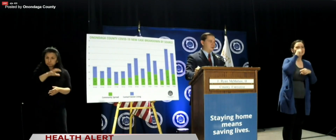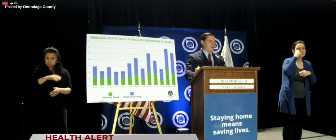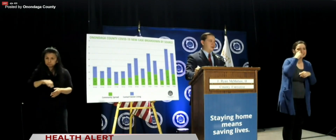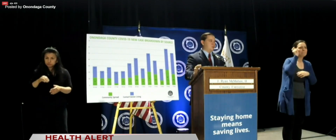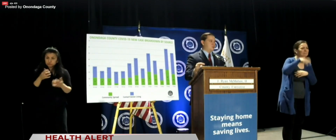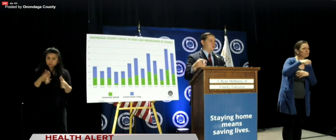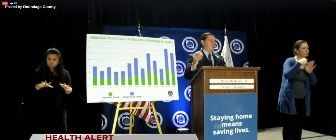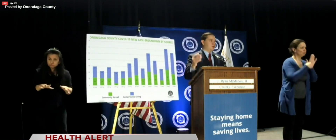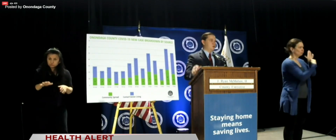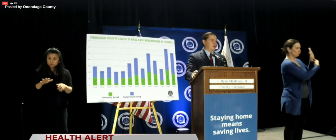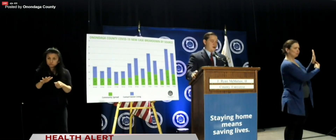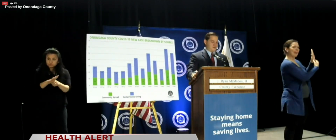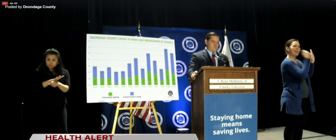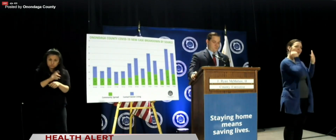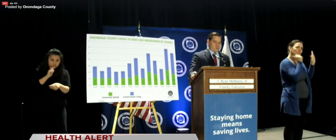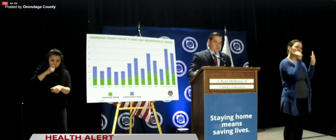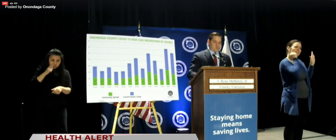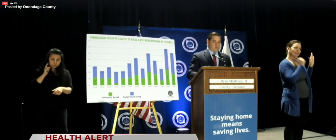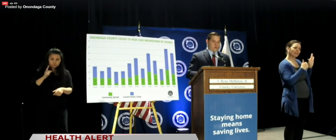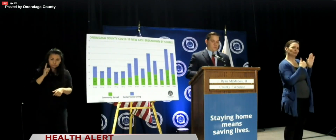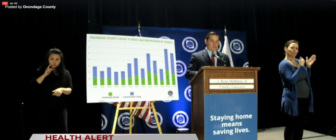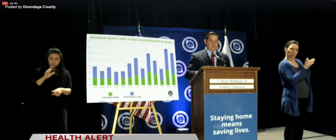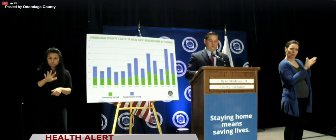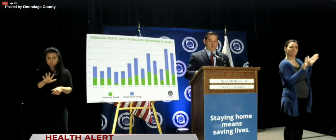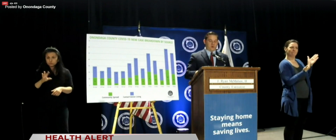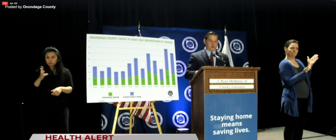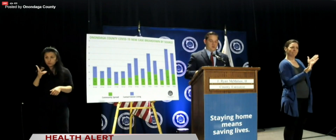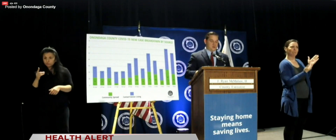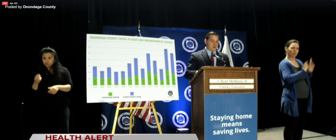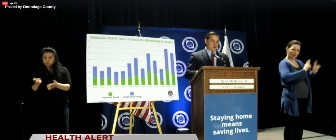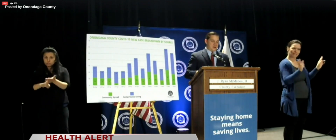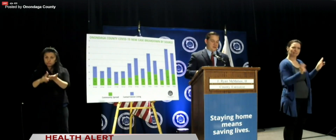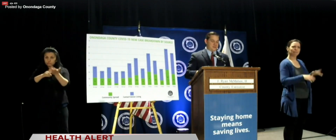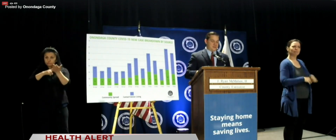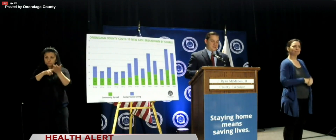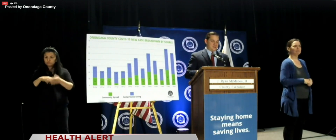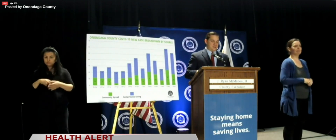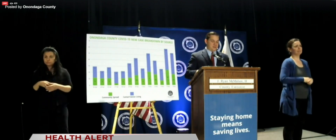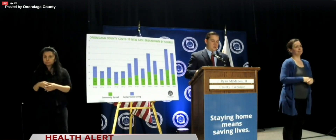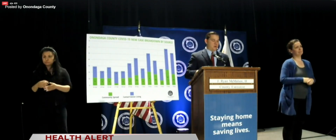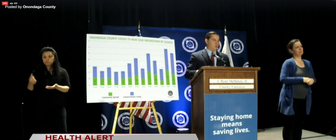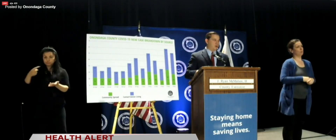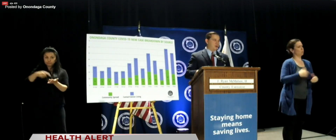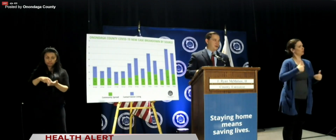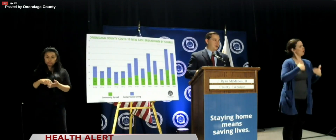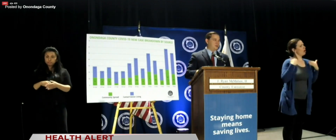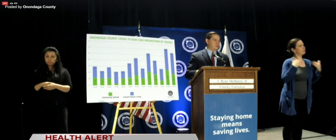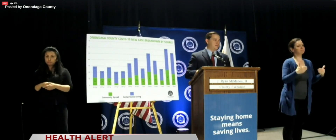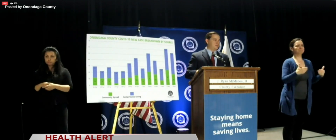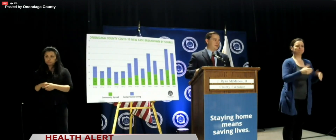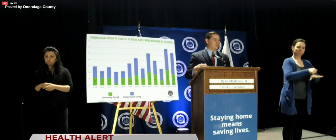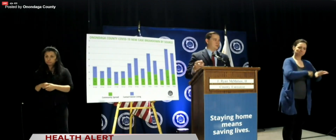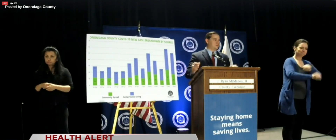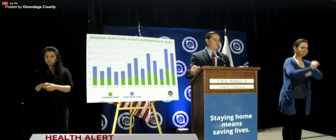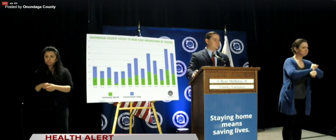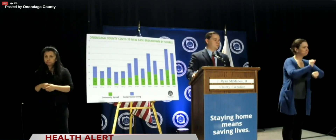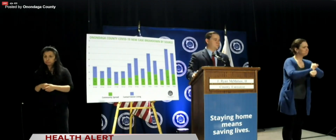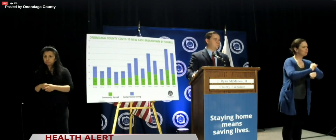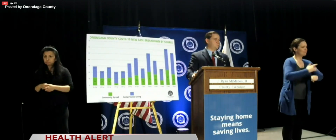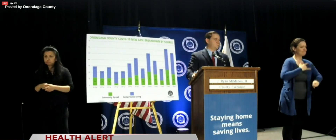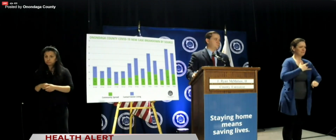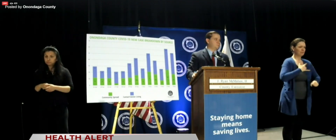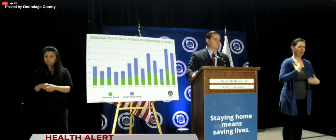hit that number. So we're moving forward knowing we're going to hit all 7 metrics.